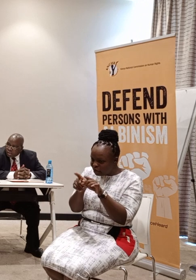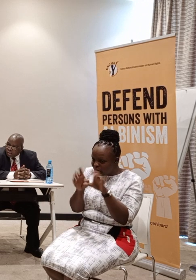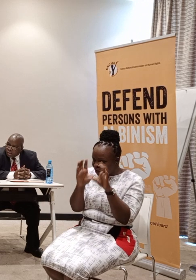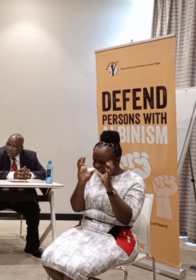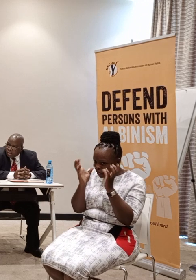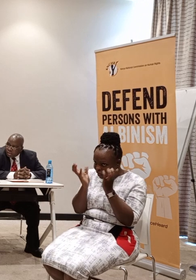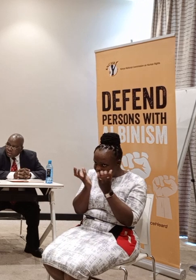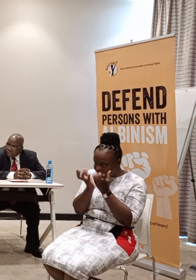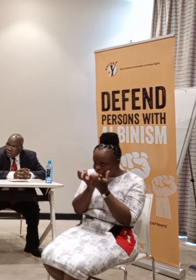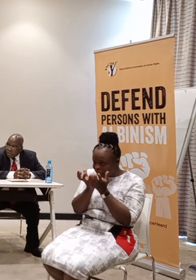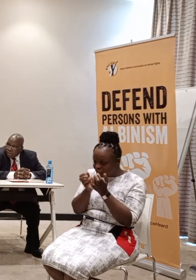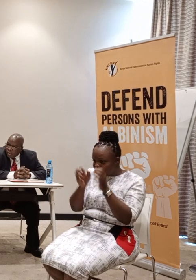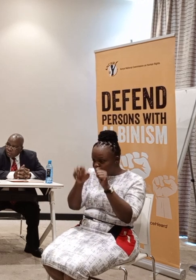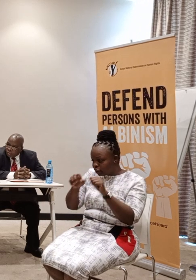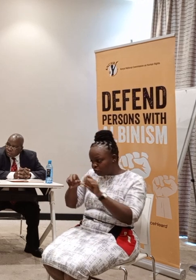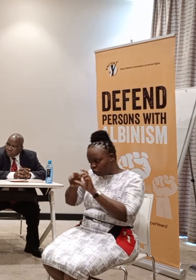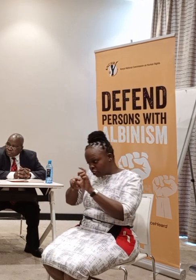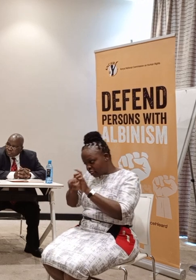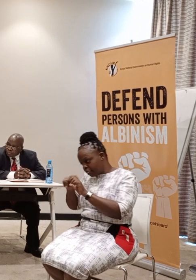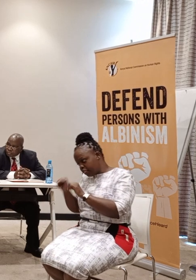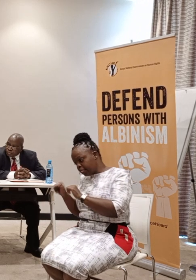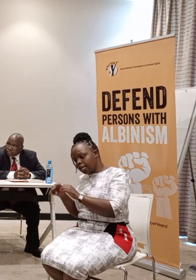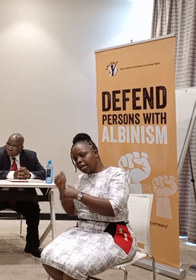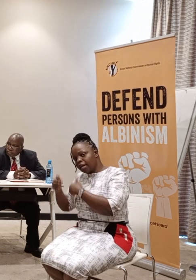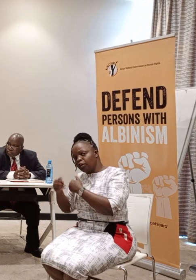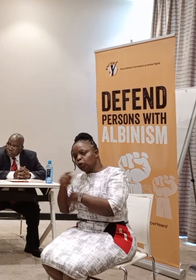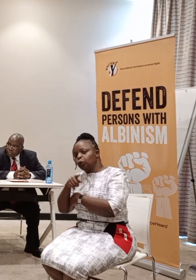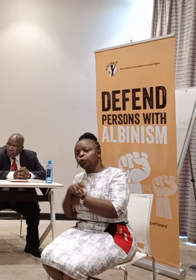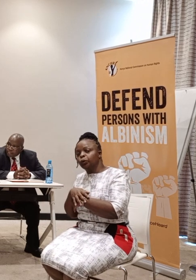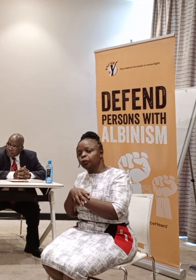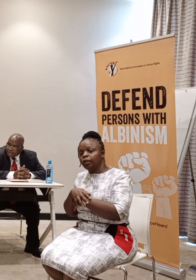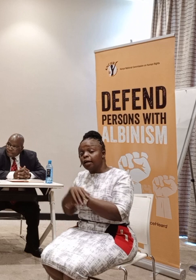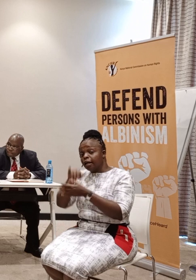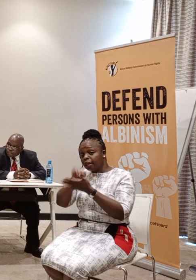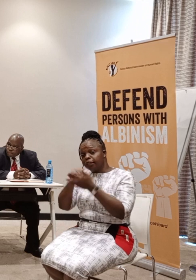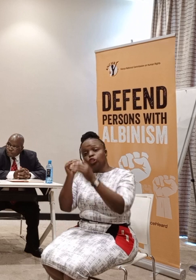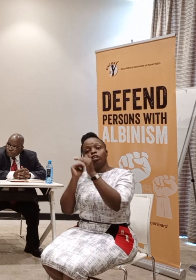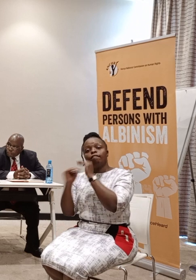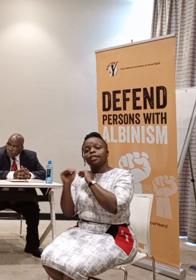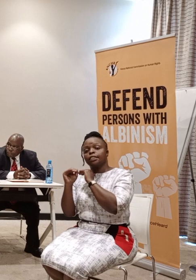know, university. That was at the university. And